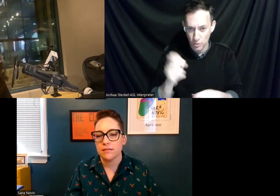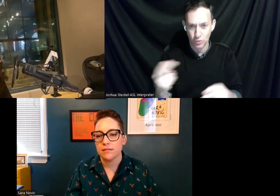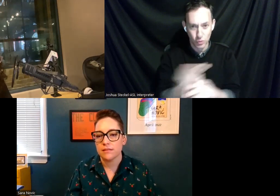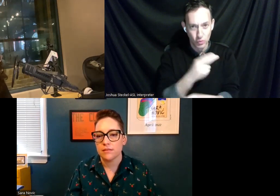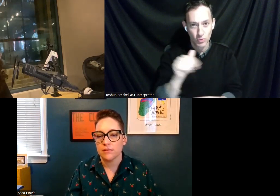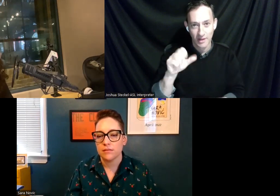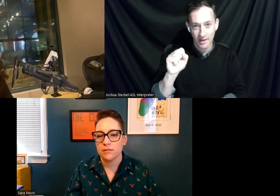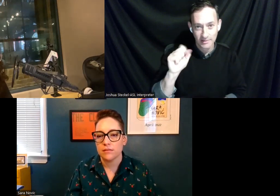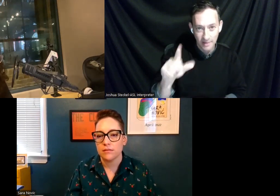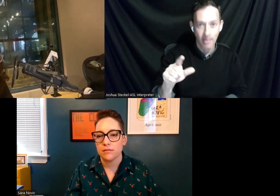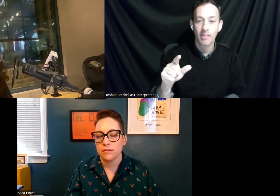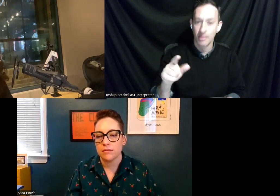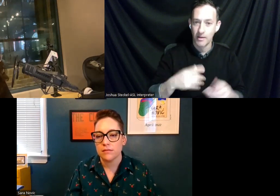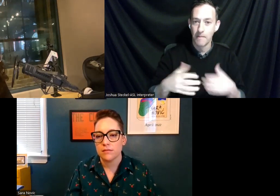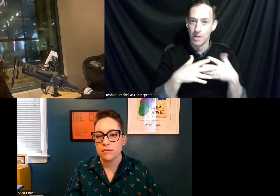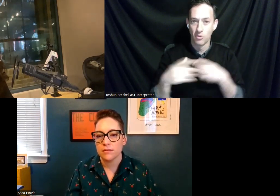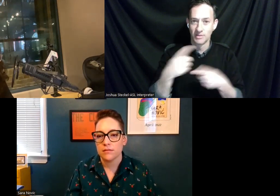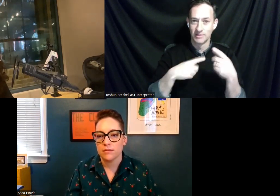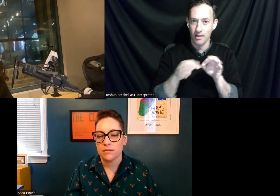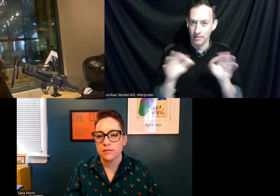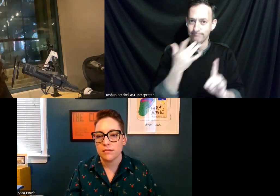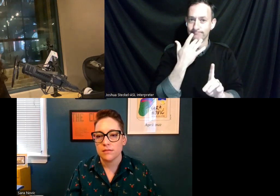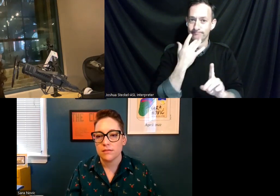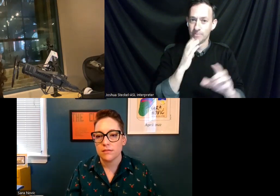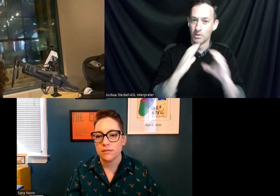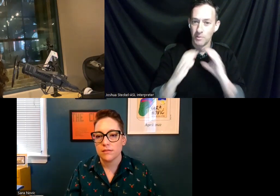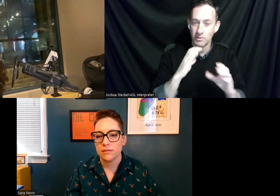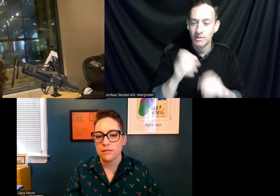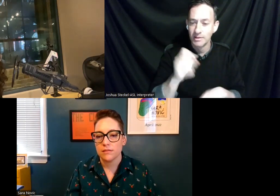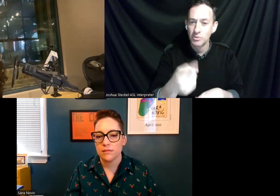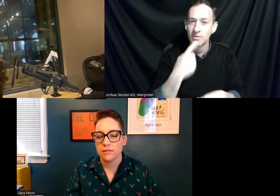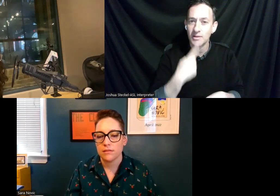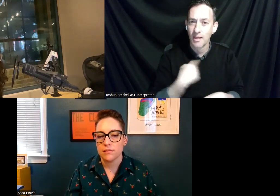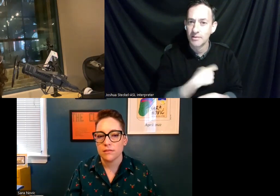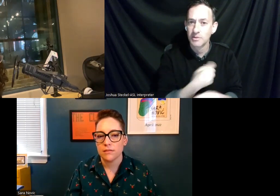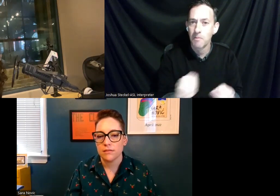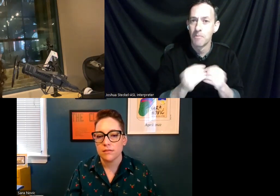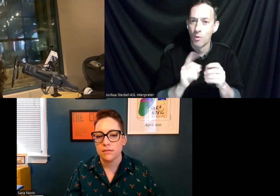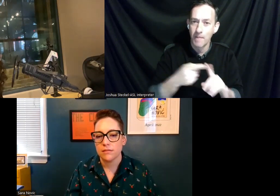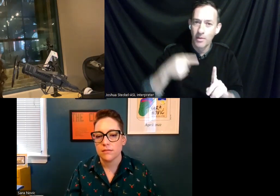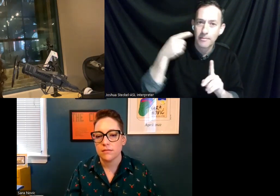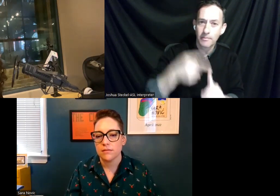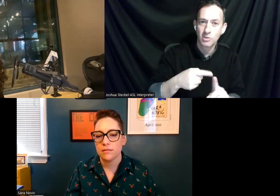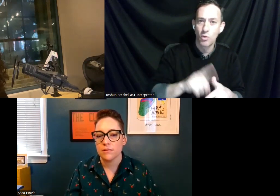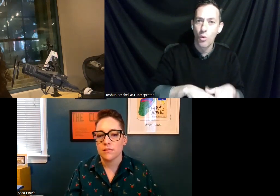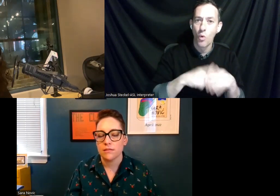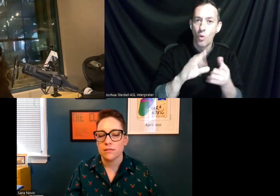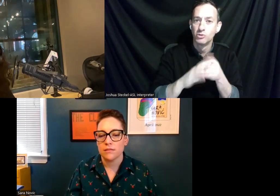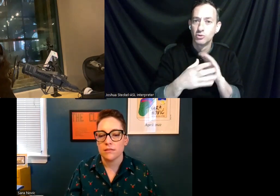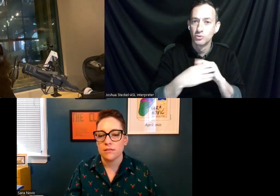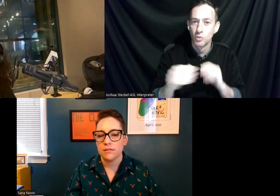or ASL, as their preferred means of communication. Can you tell us a bit more about the particular origin story of